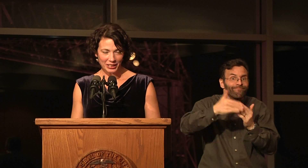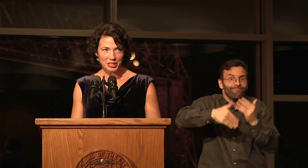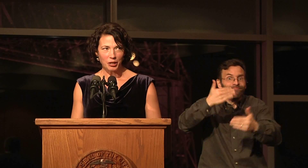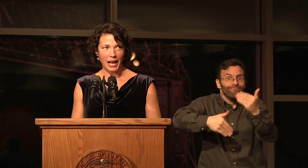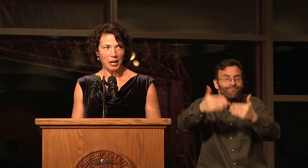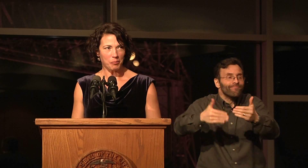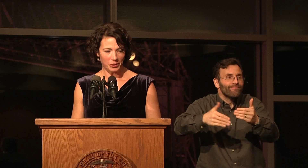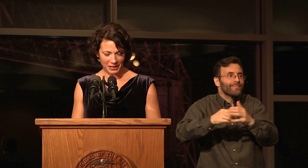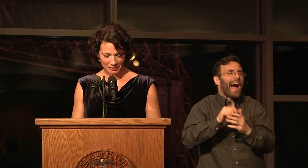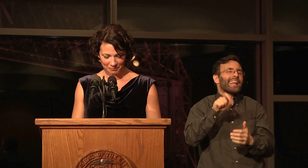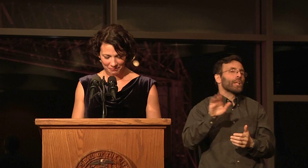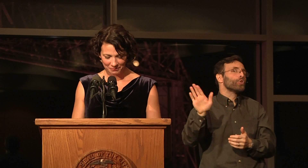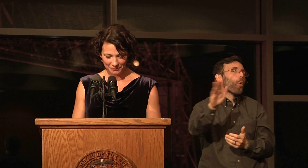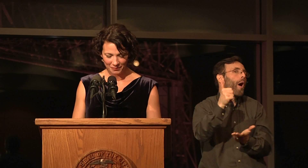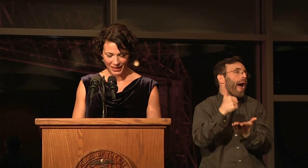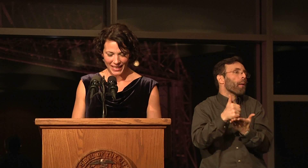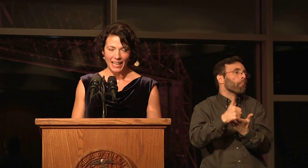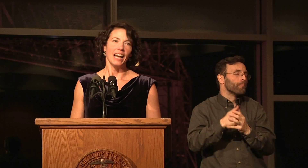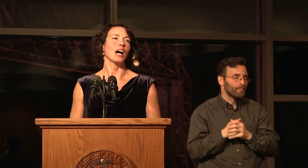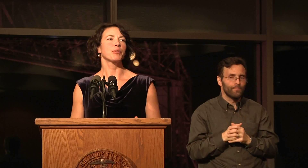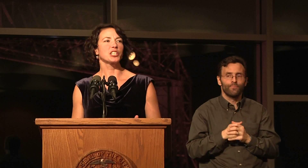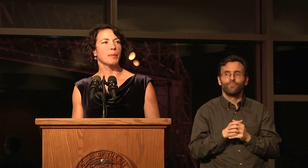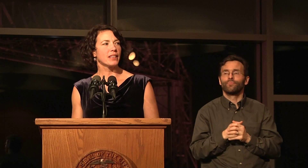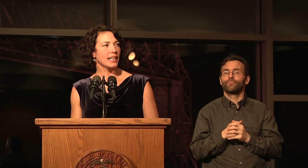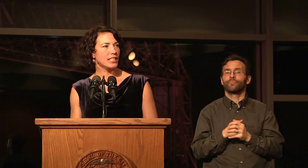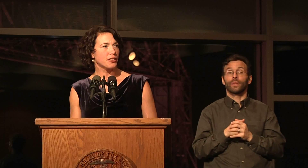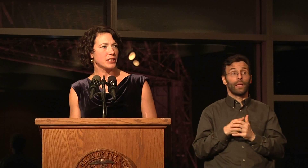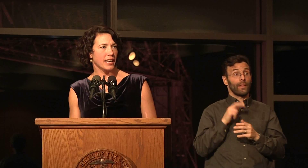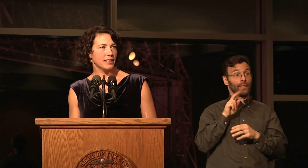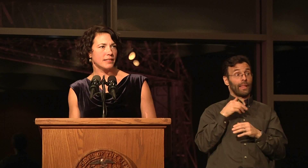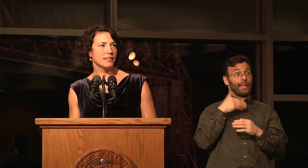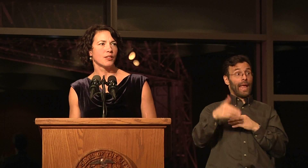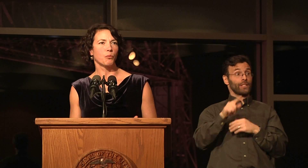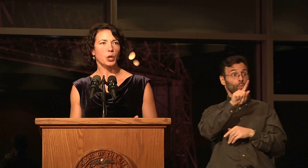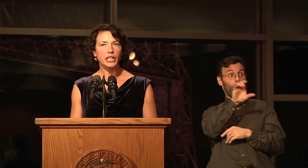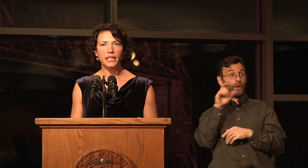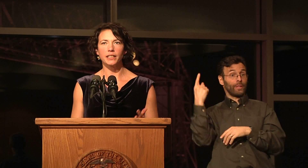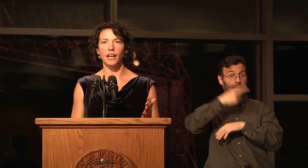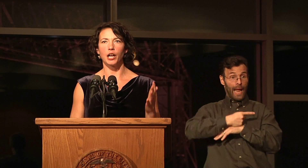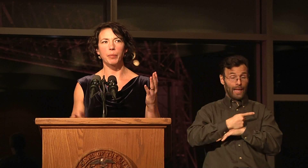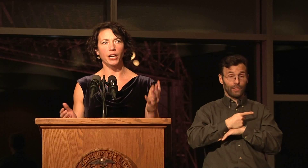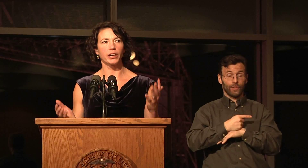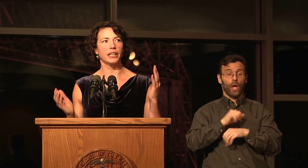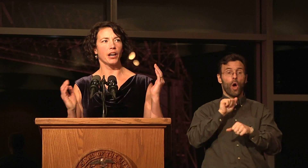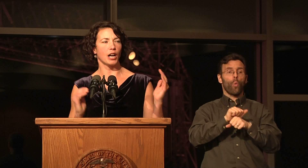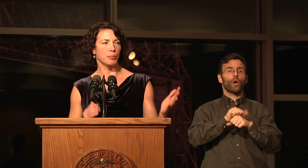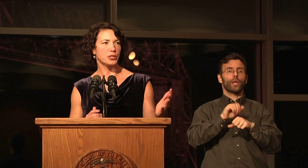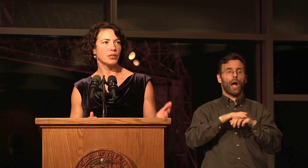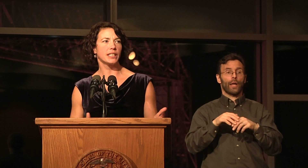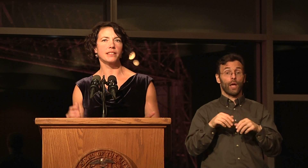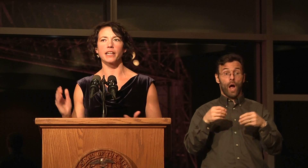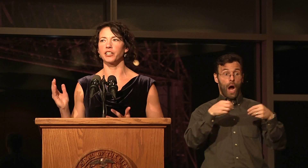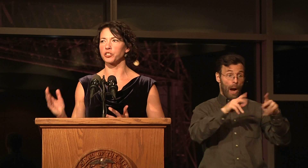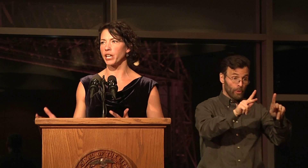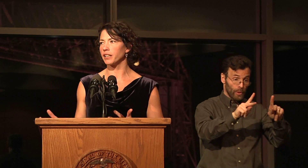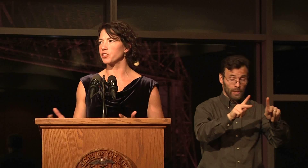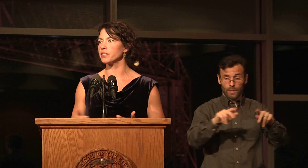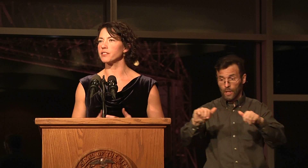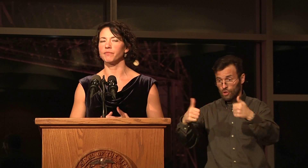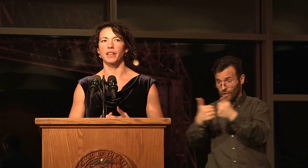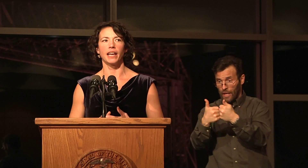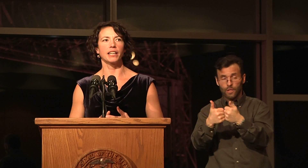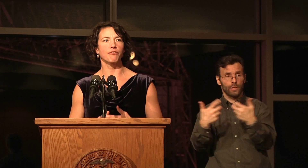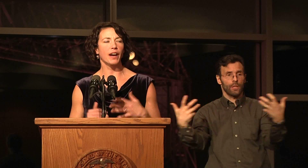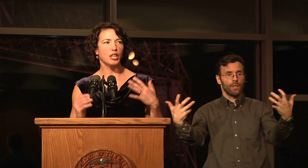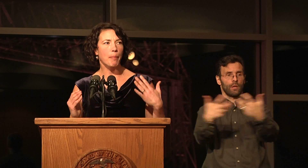and I'll need your help with it. I'm going to spend the next 100 days working on pairing our opportunities and our